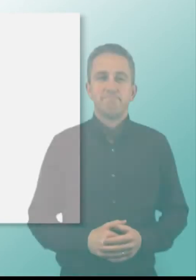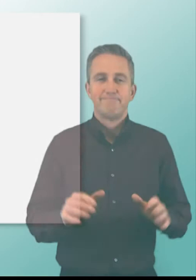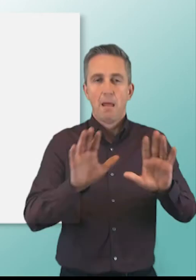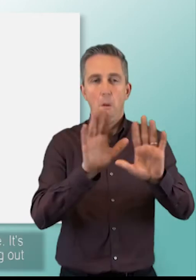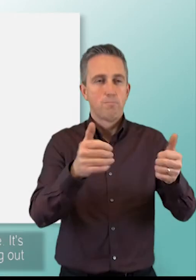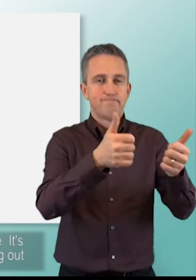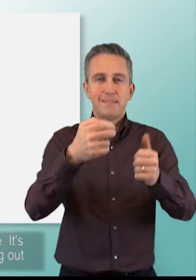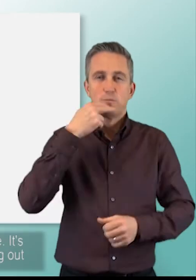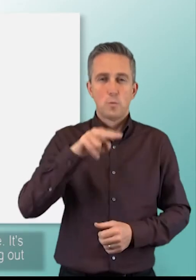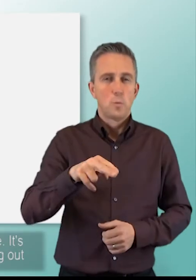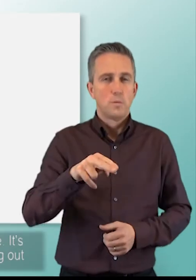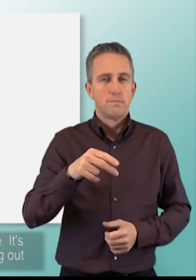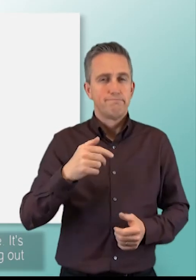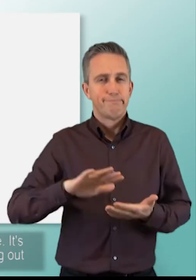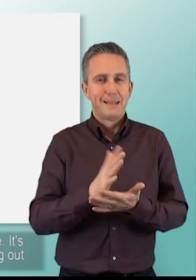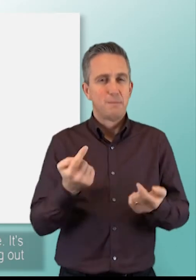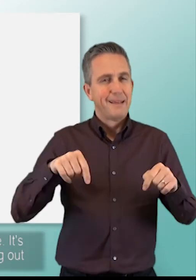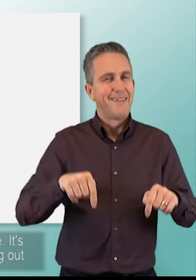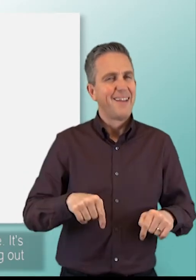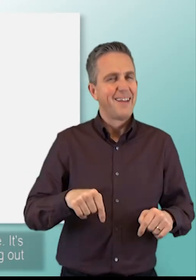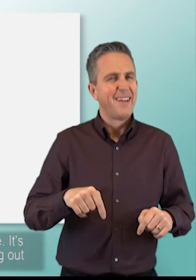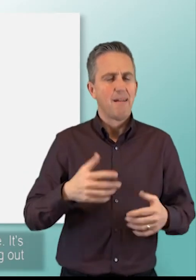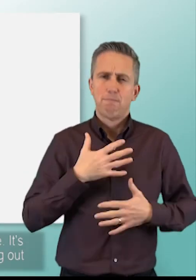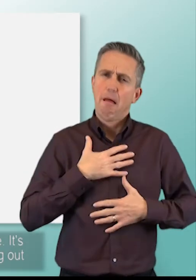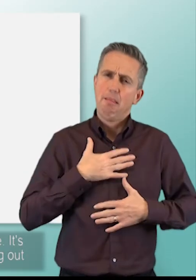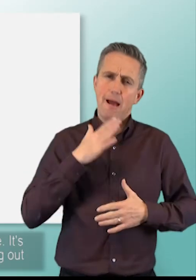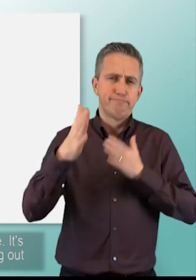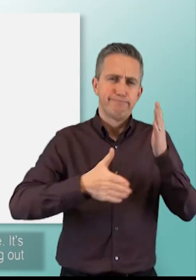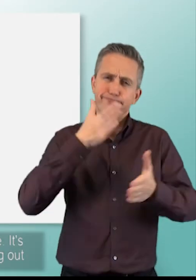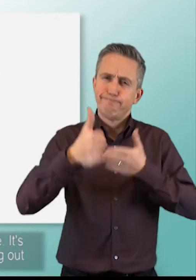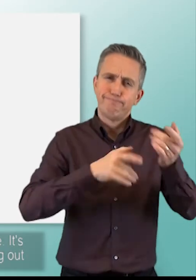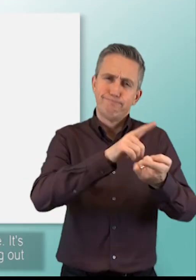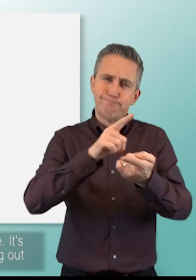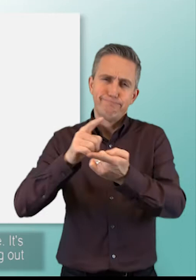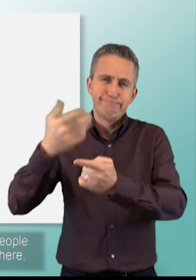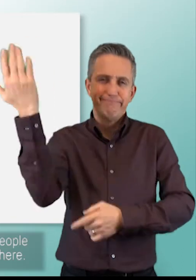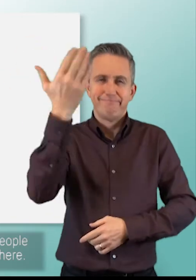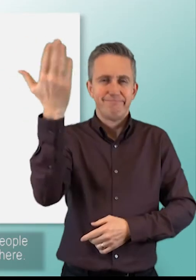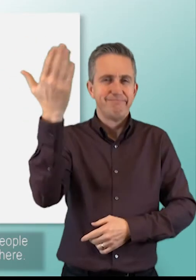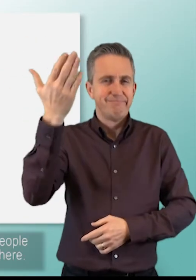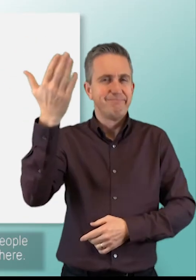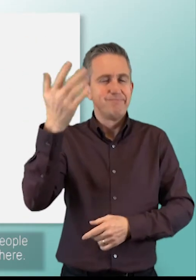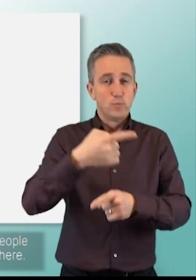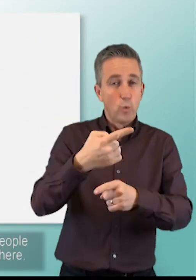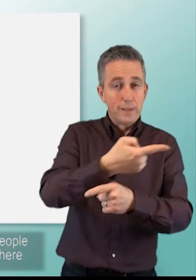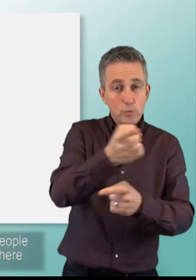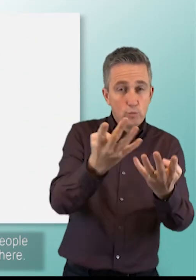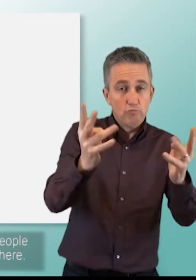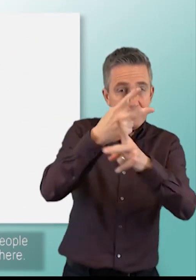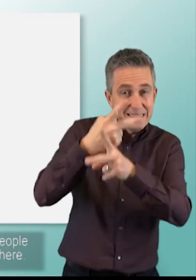Good afternoon, everybody. It's lovely to be here. It's definitely one of the favourite parts of my job, coming out and talking to people,